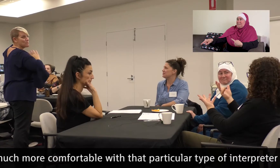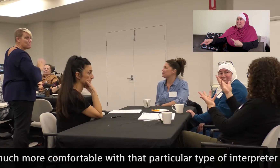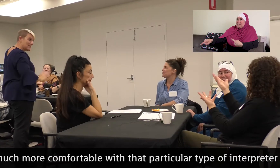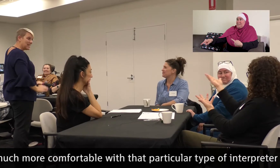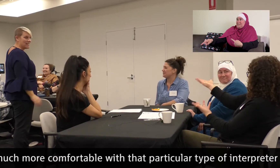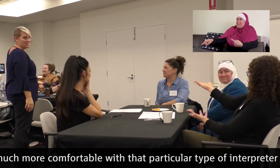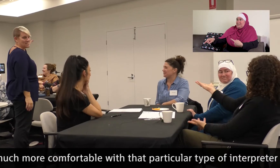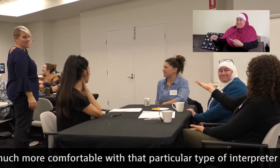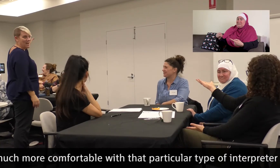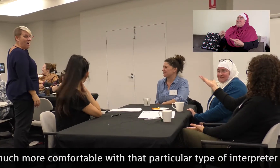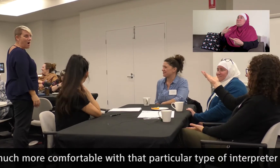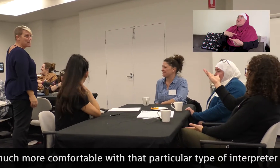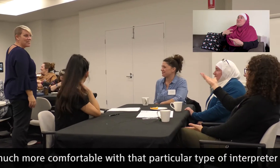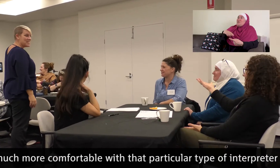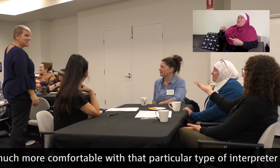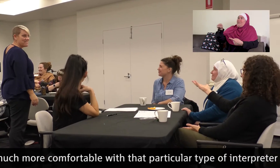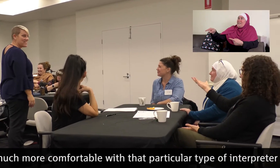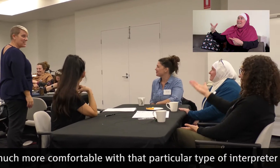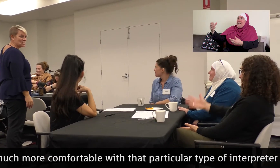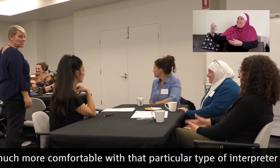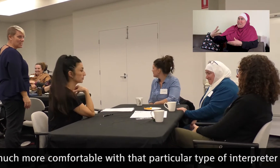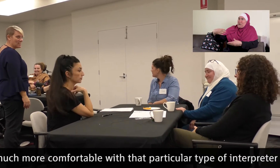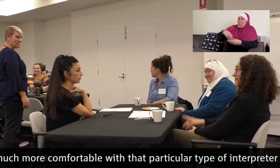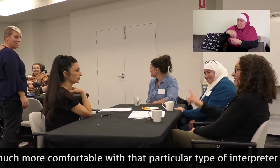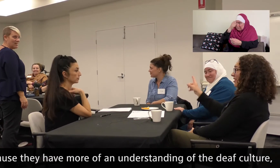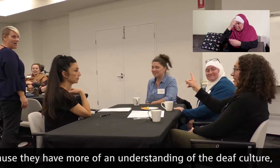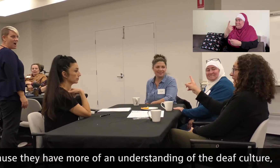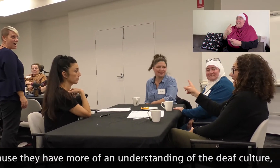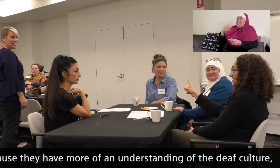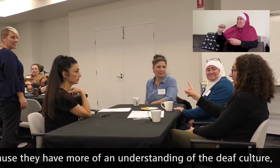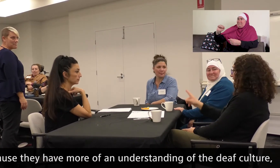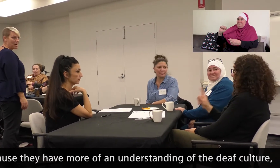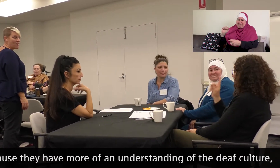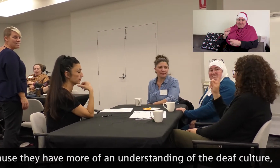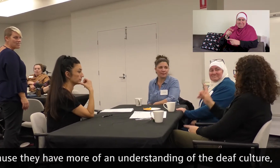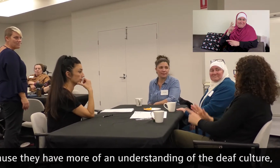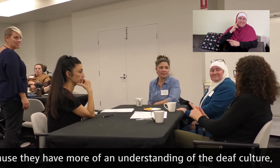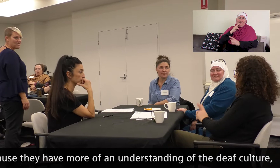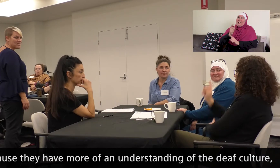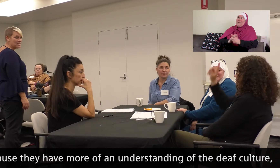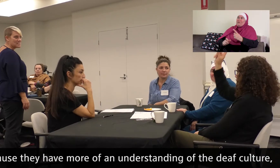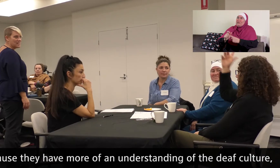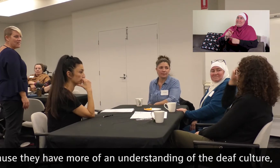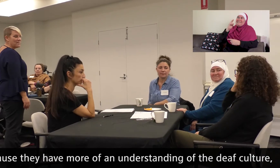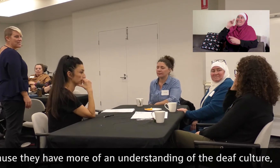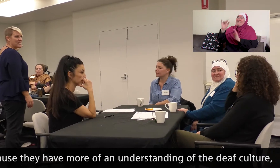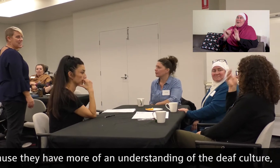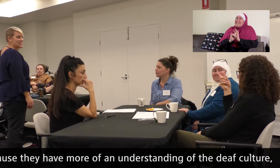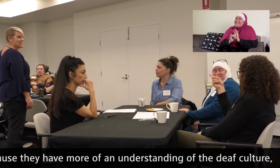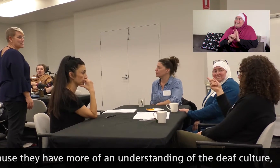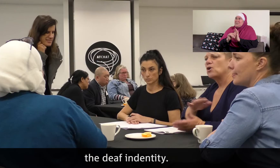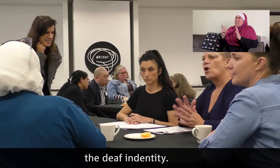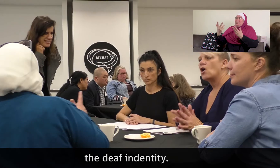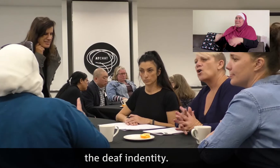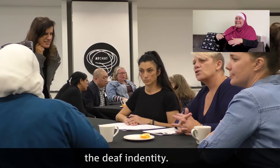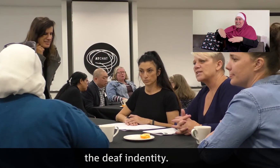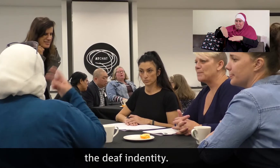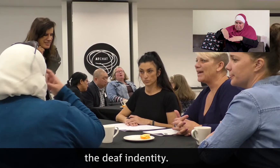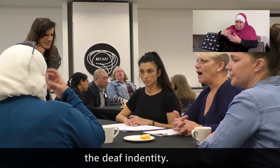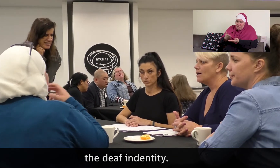comfortable with that particular type of interpreter because they have more of an understanding of the deaf culture, the deaf identity.